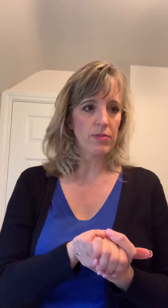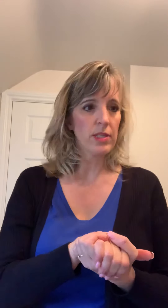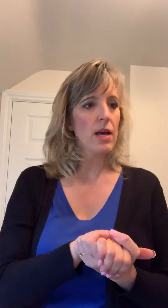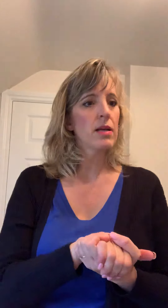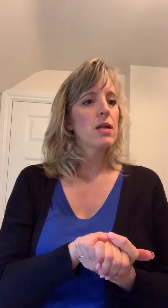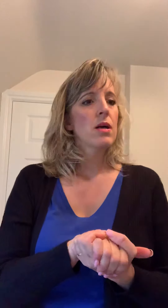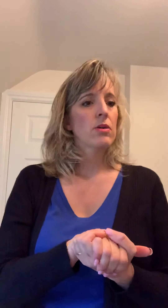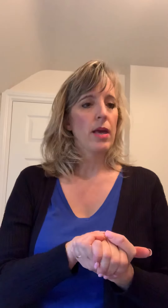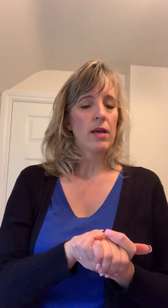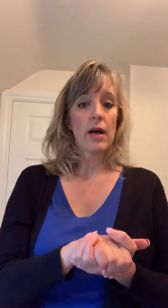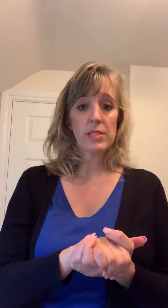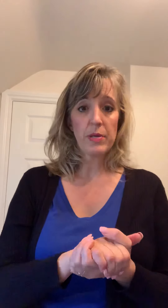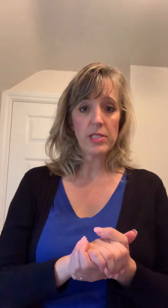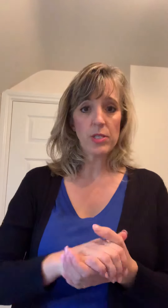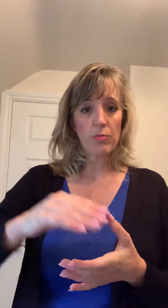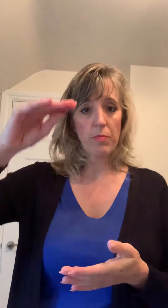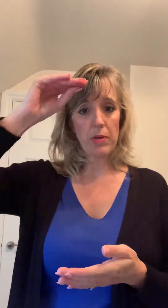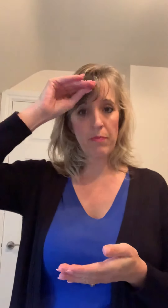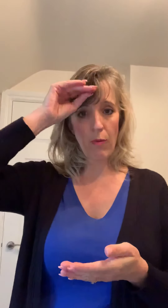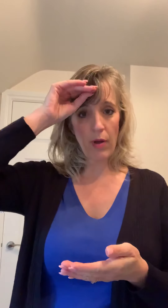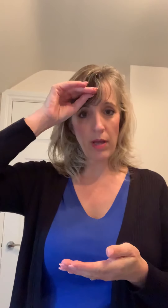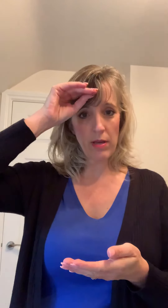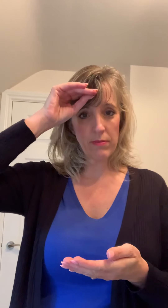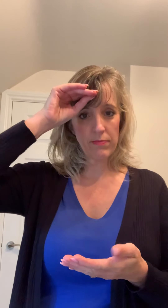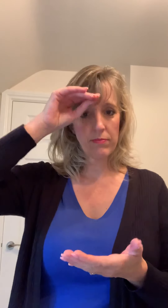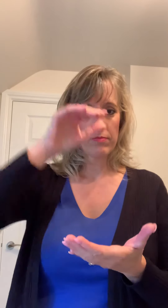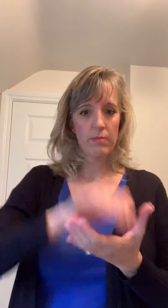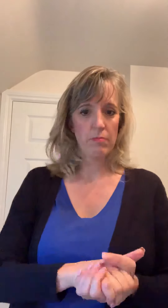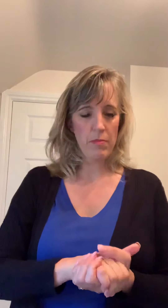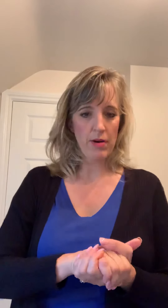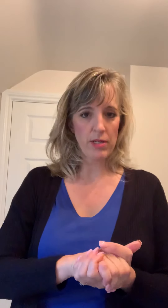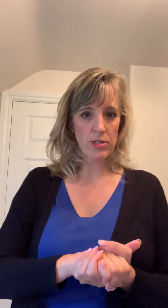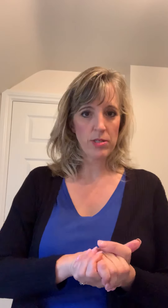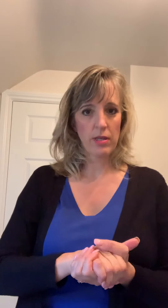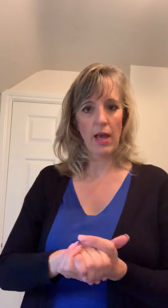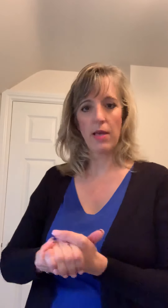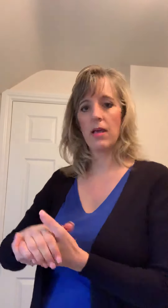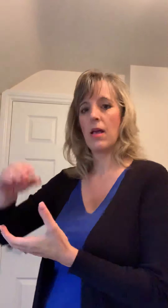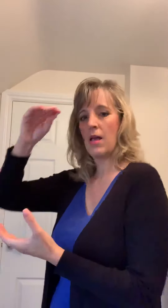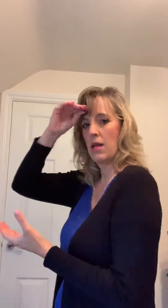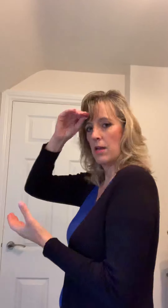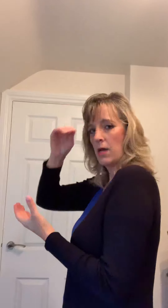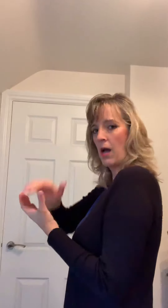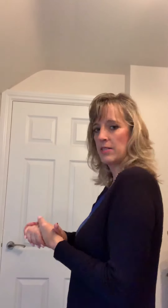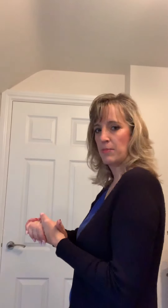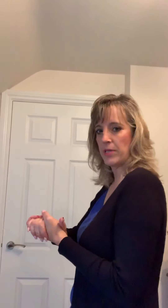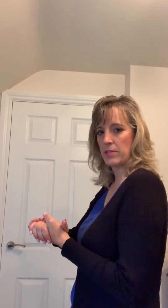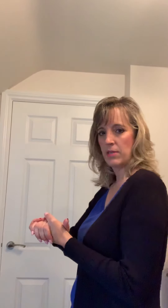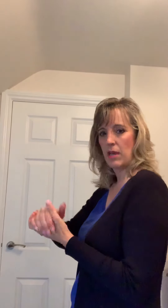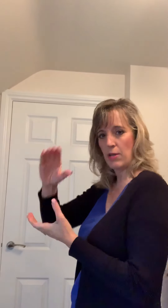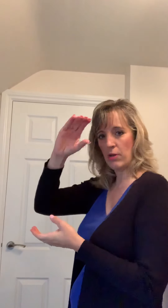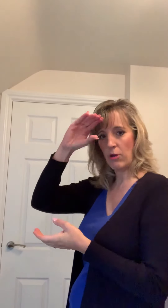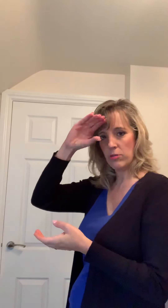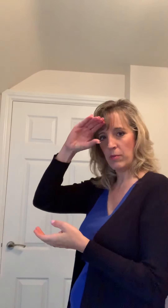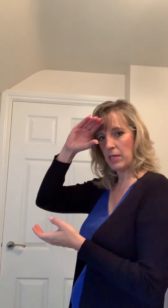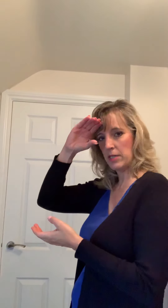that. Okay, husband would be boy, marriage, okay? Husband. And you can also make it a C,